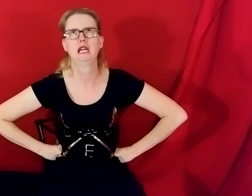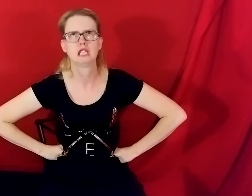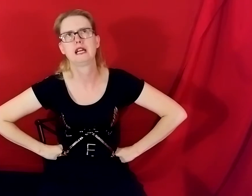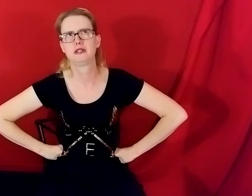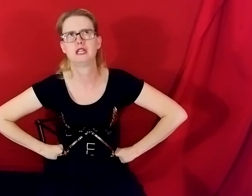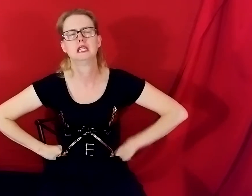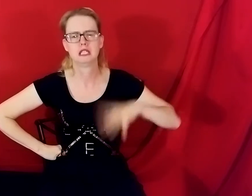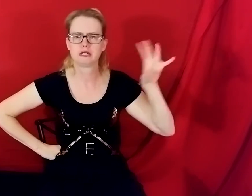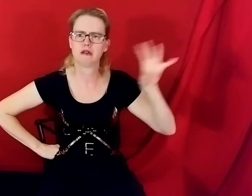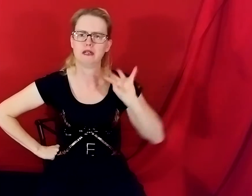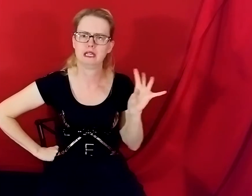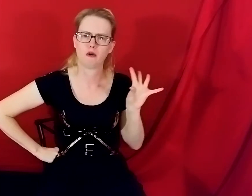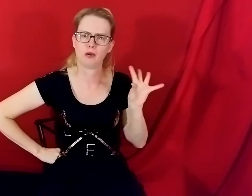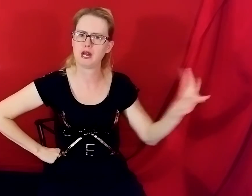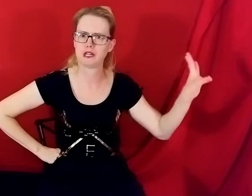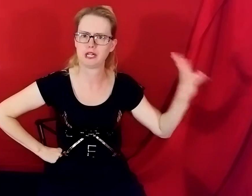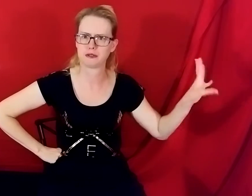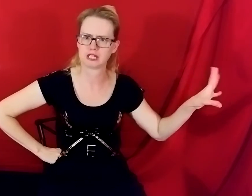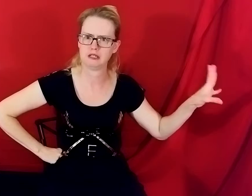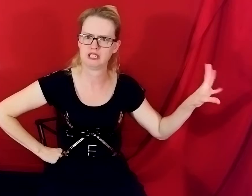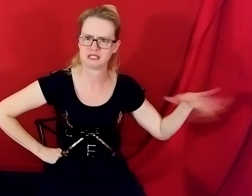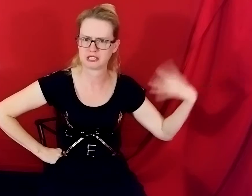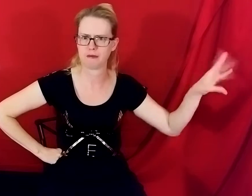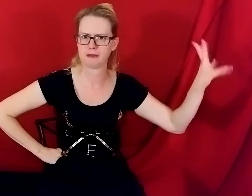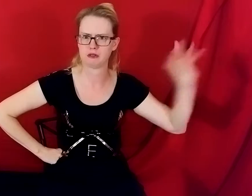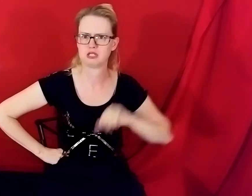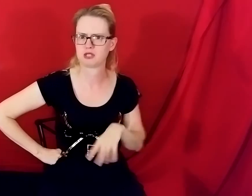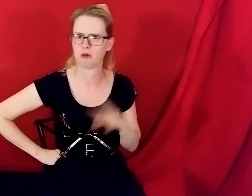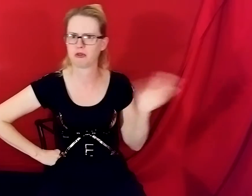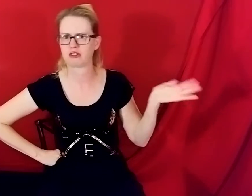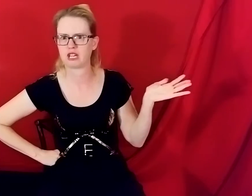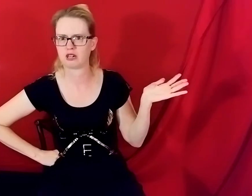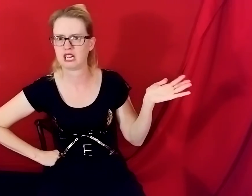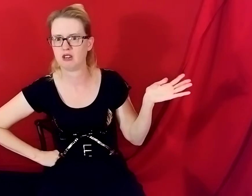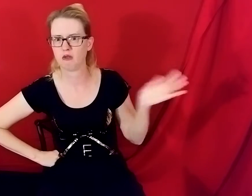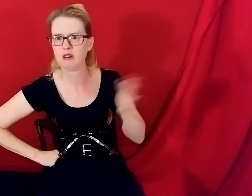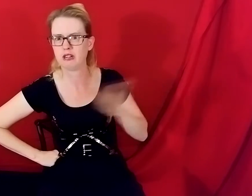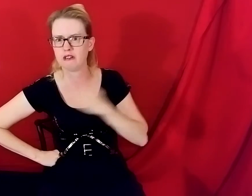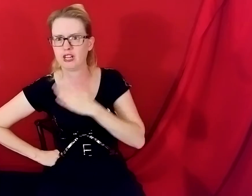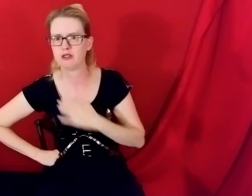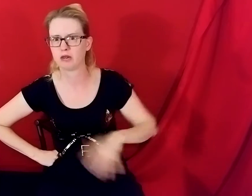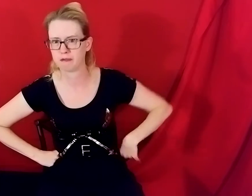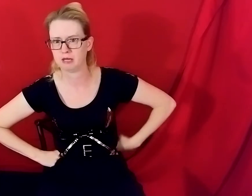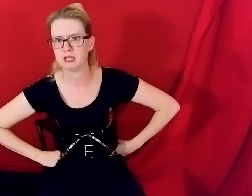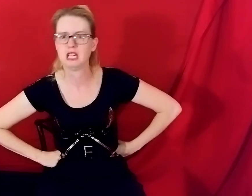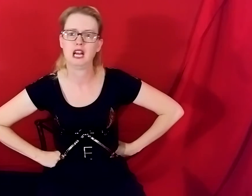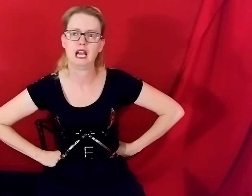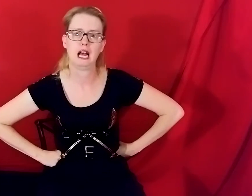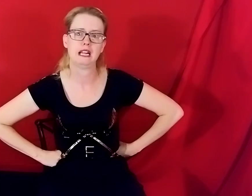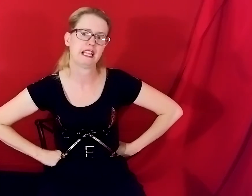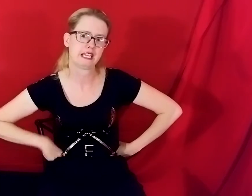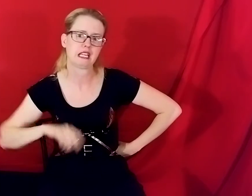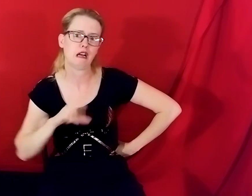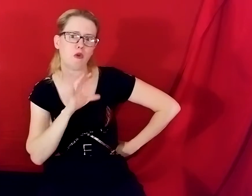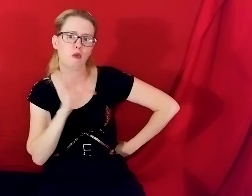got you so we're not going to touch this kind of uh scary people so we're just going to kind of run run run run away from them and i think i don't know what they're